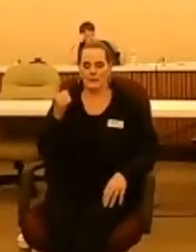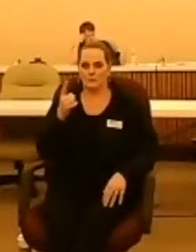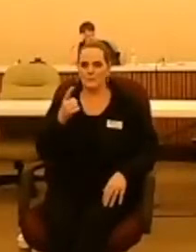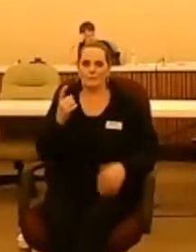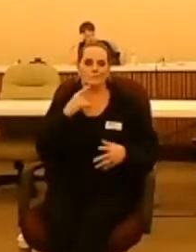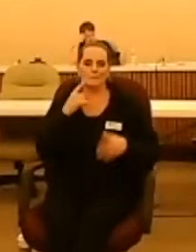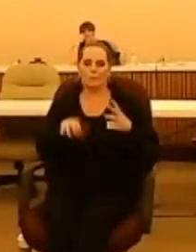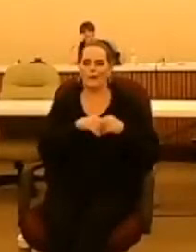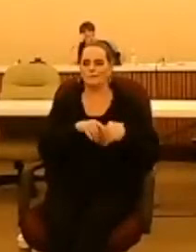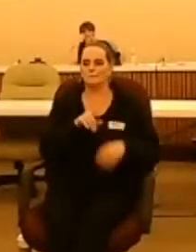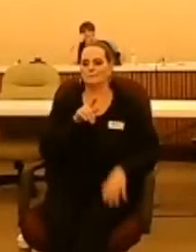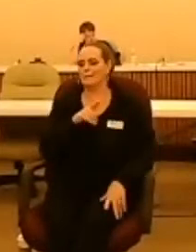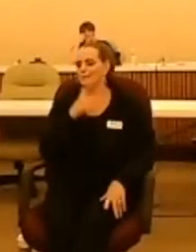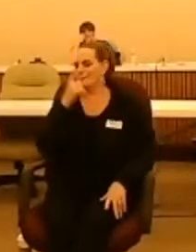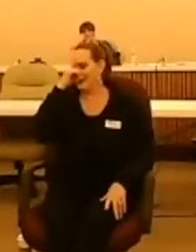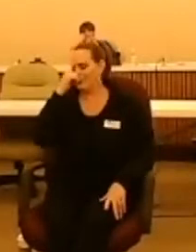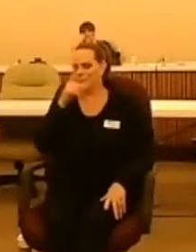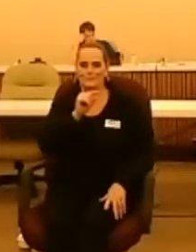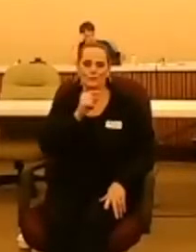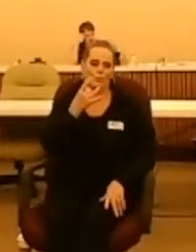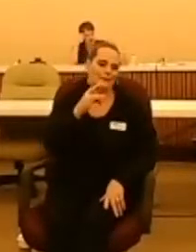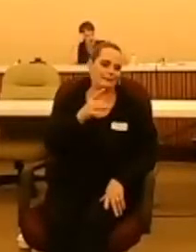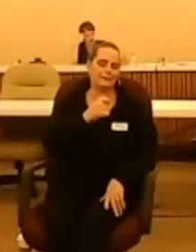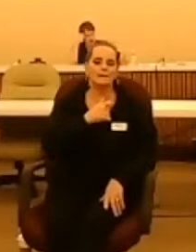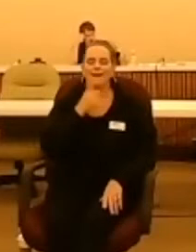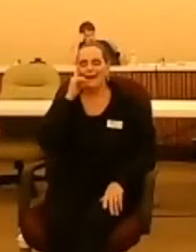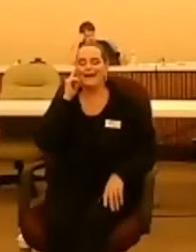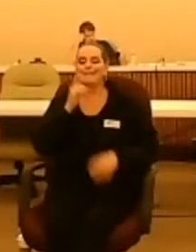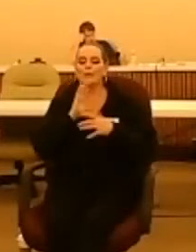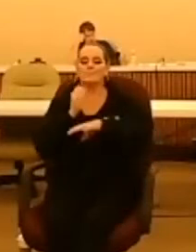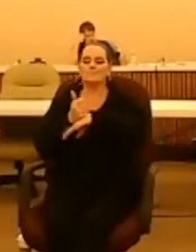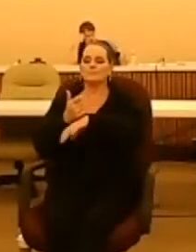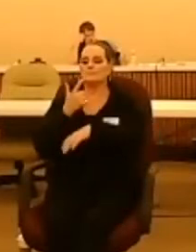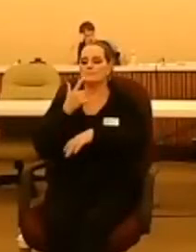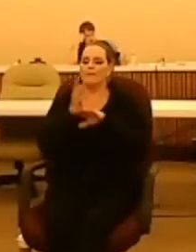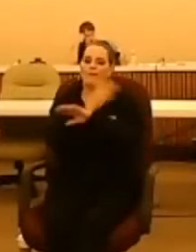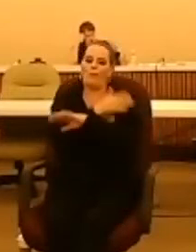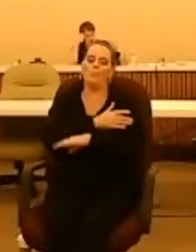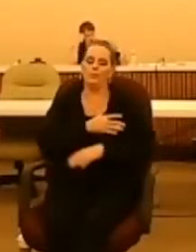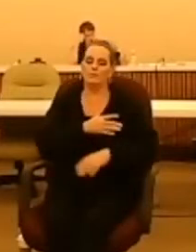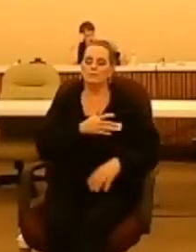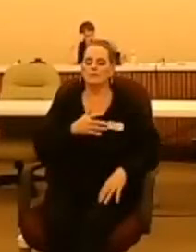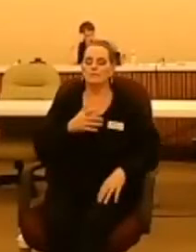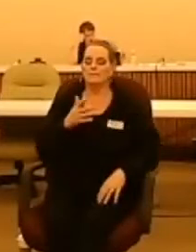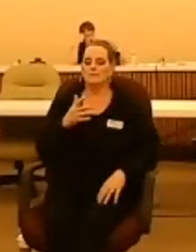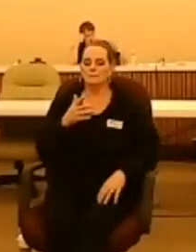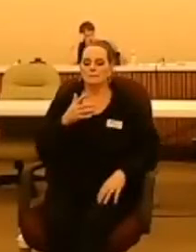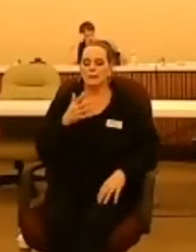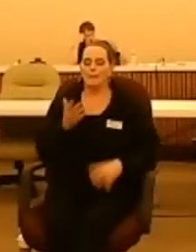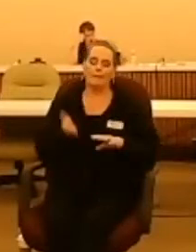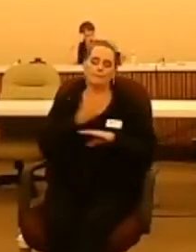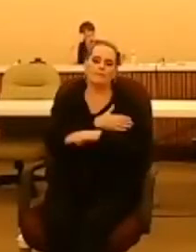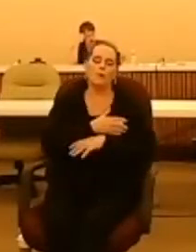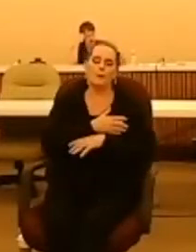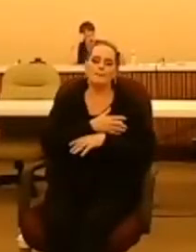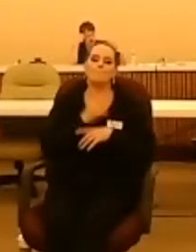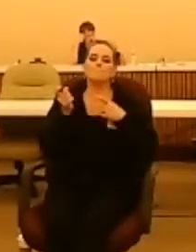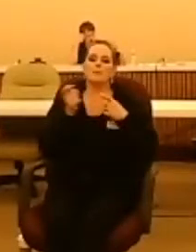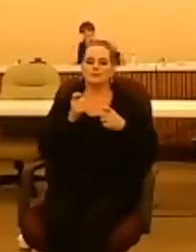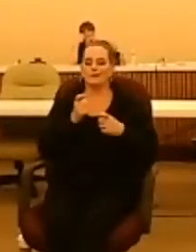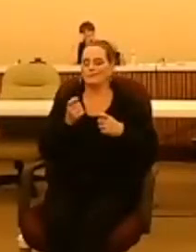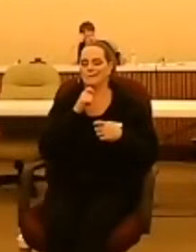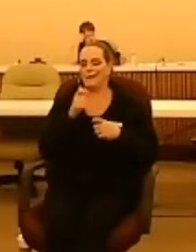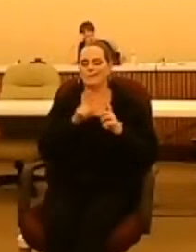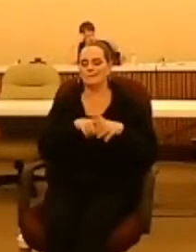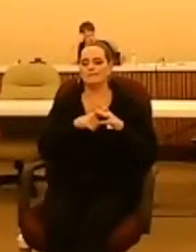in, 2018. I was actually put in before that under the previous administration, it never got anywhere. We